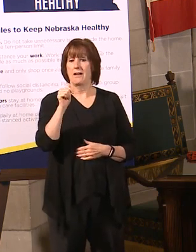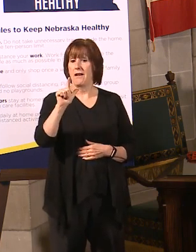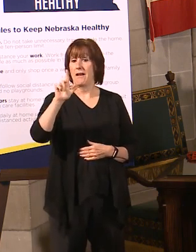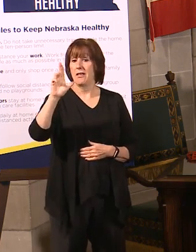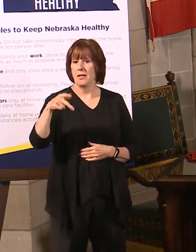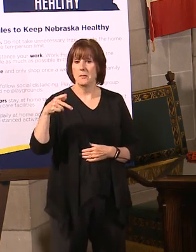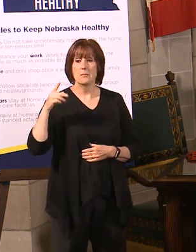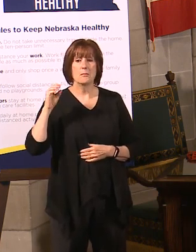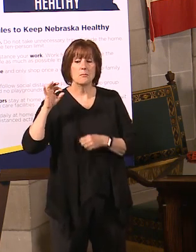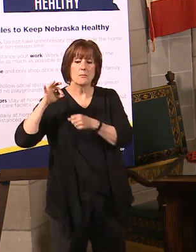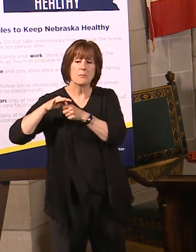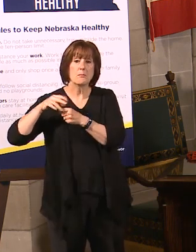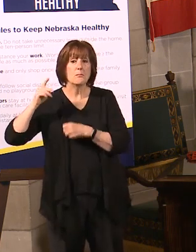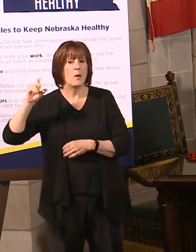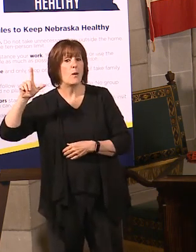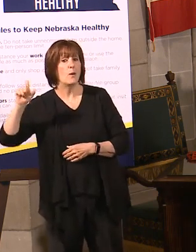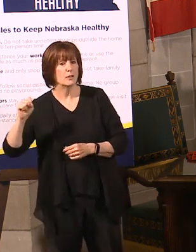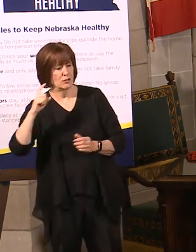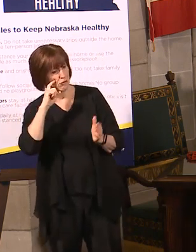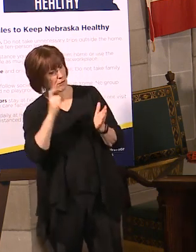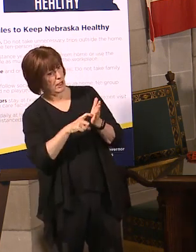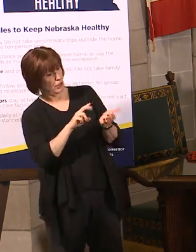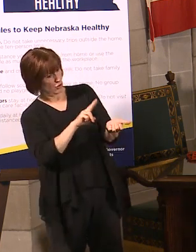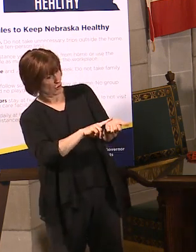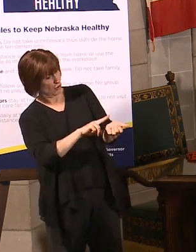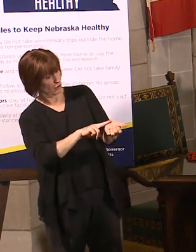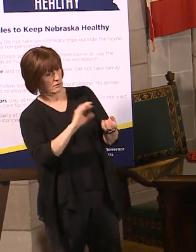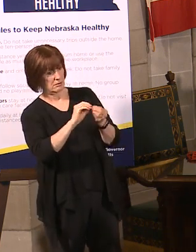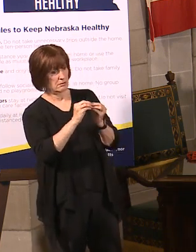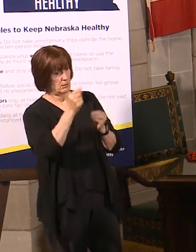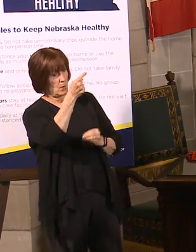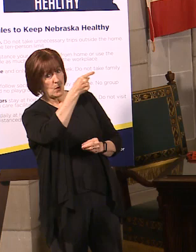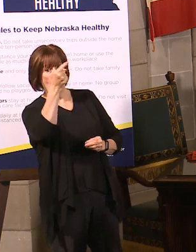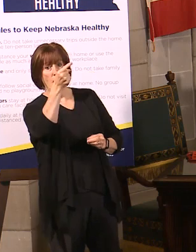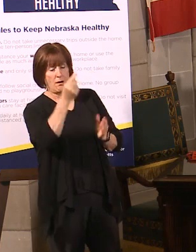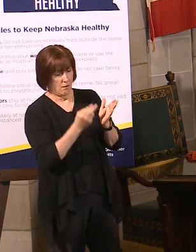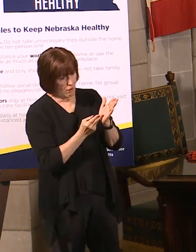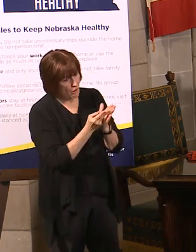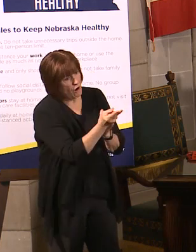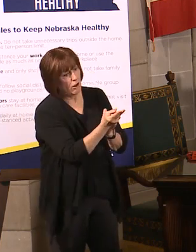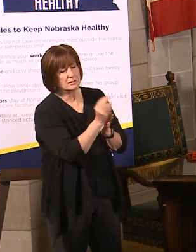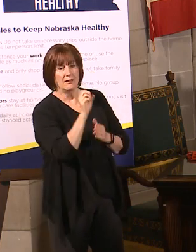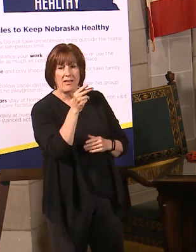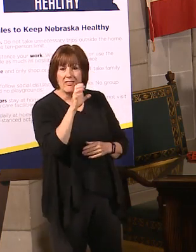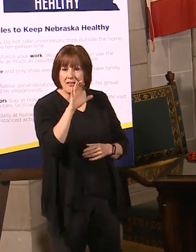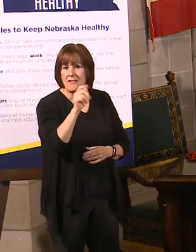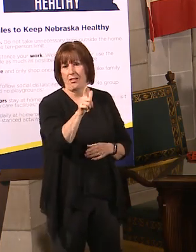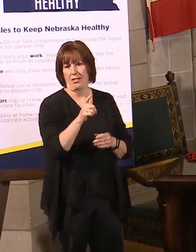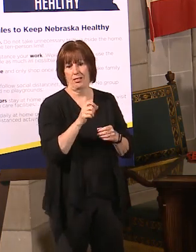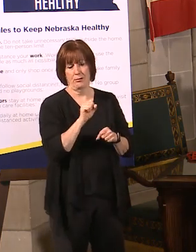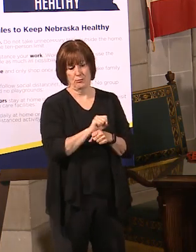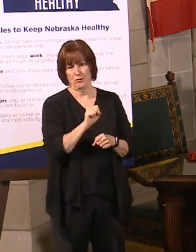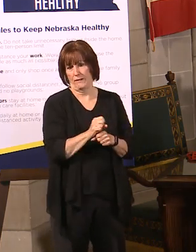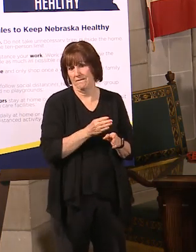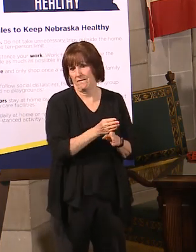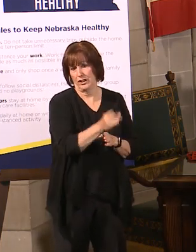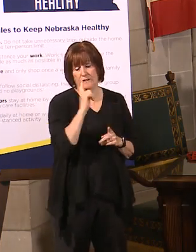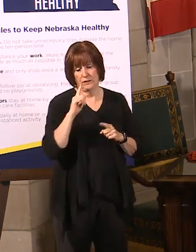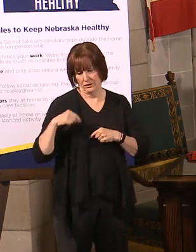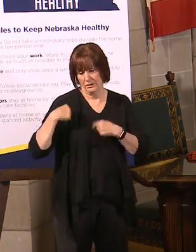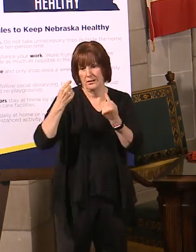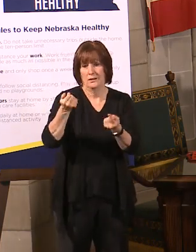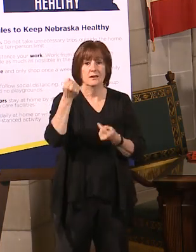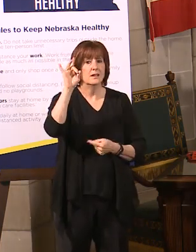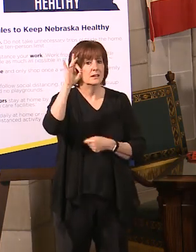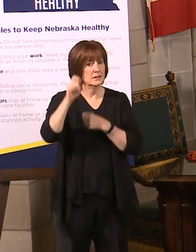have recognized nurses as the #1 most honest and ethical profession for the last 18